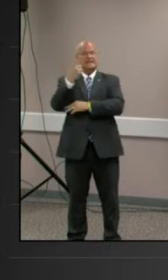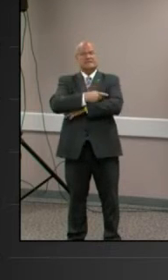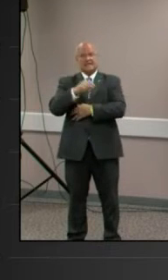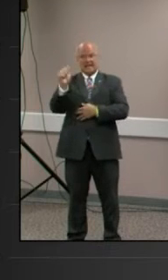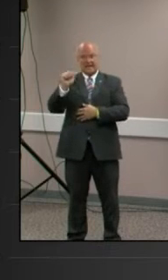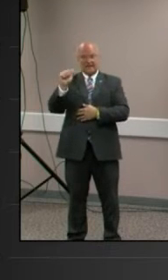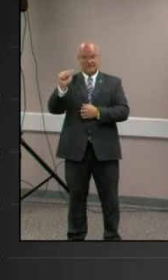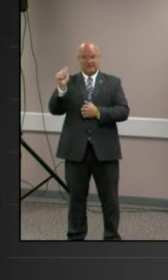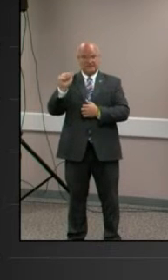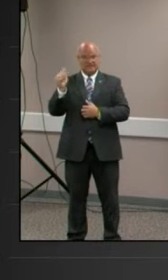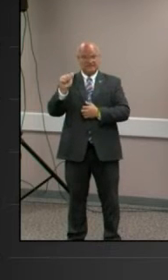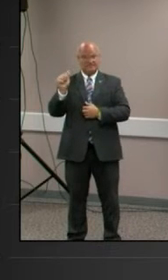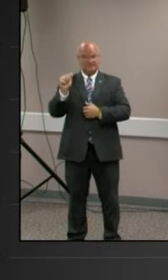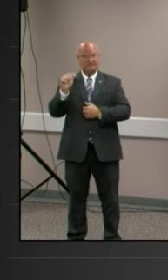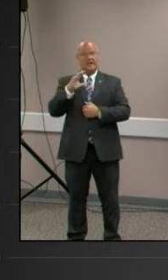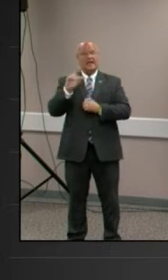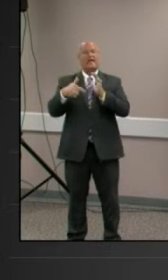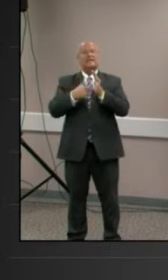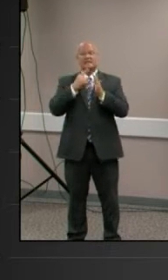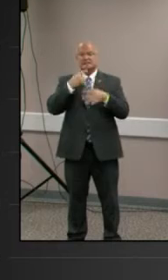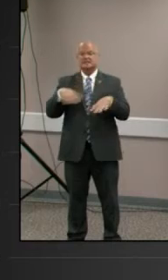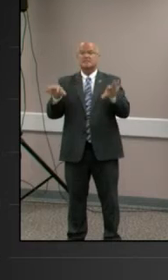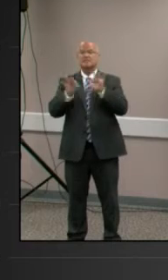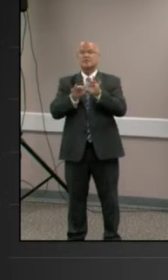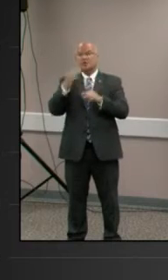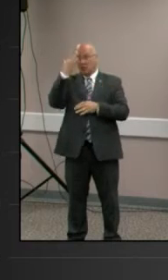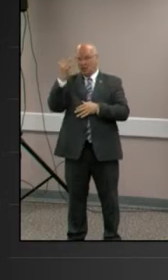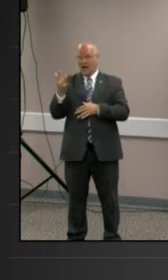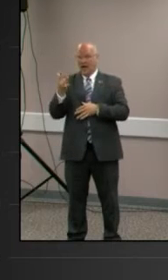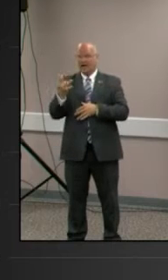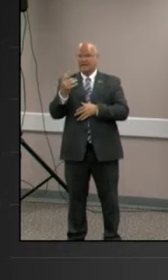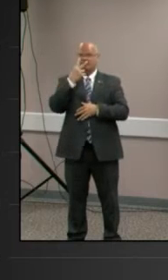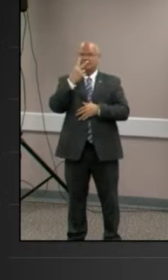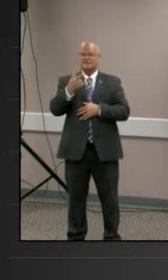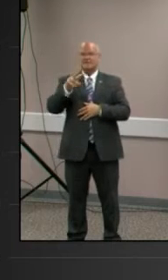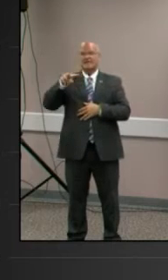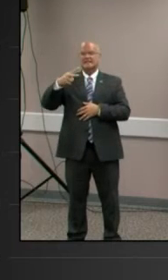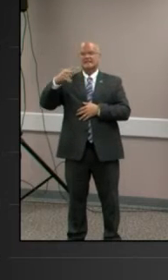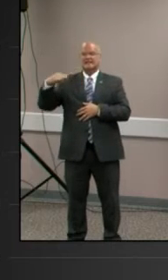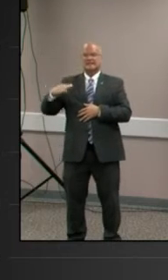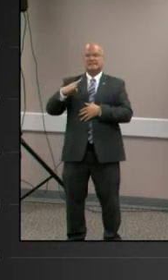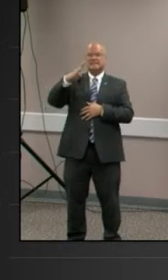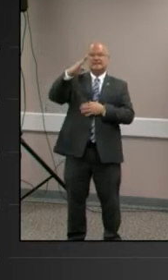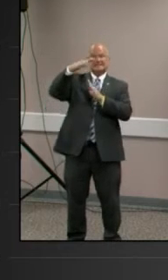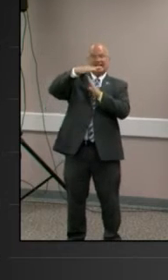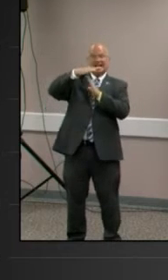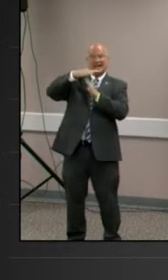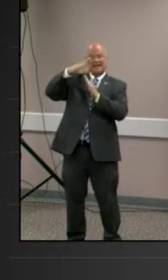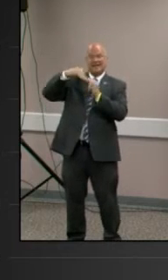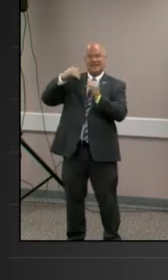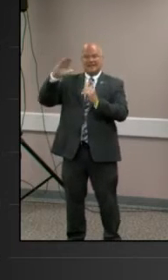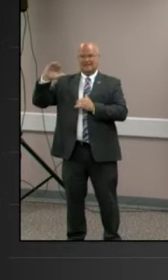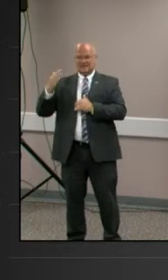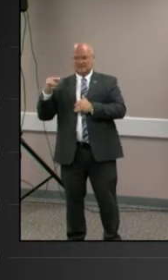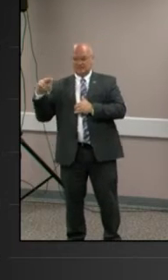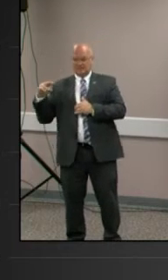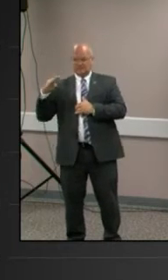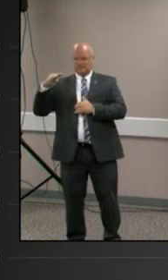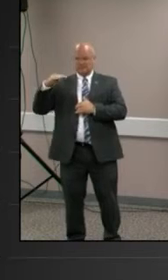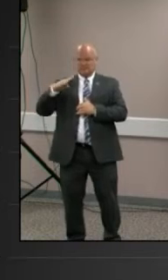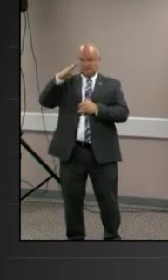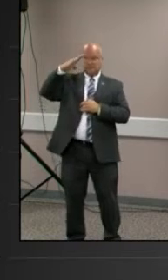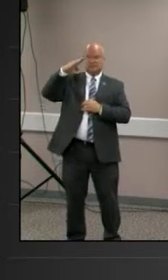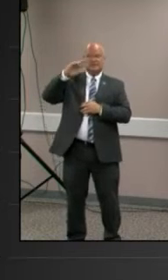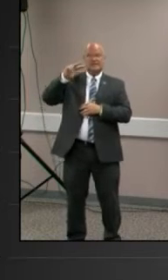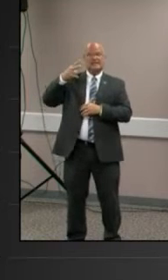rolling average. And this is important because you see the second peak is higher than the first peak. And then secondly, you see